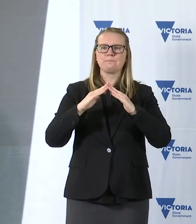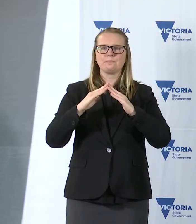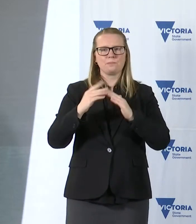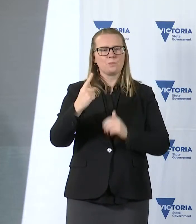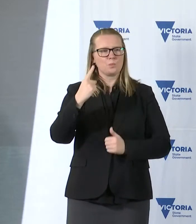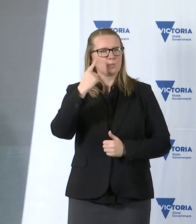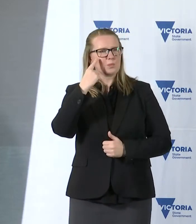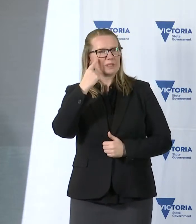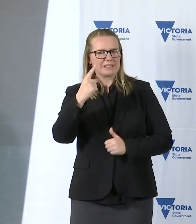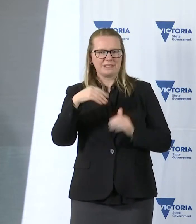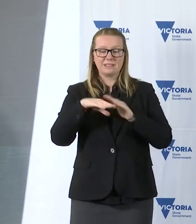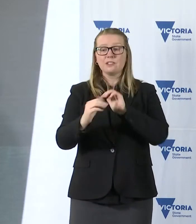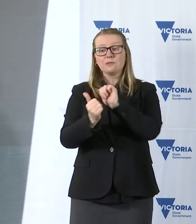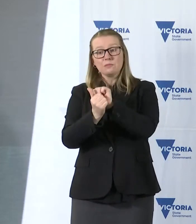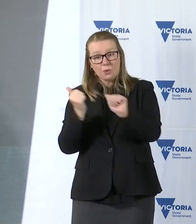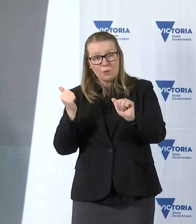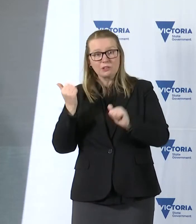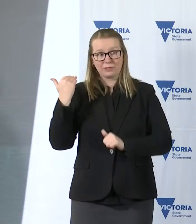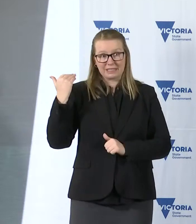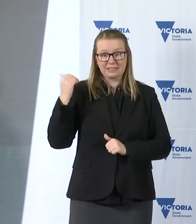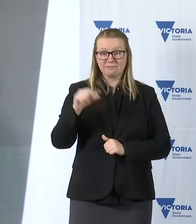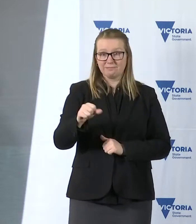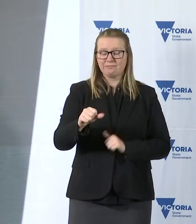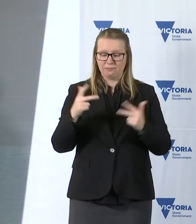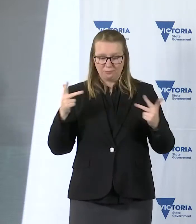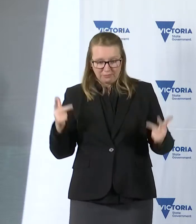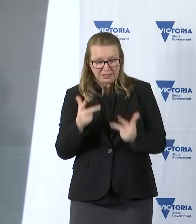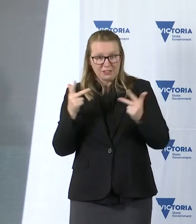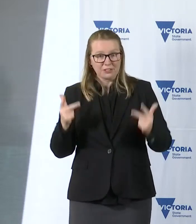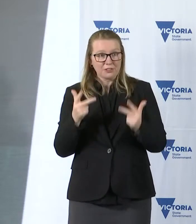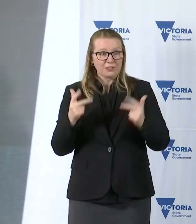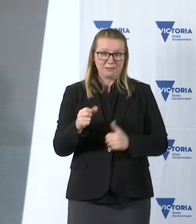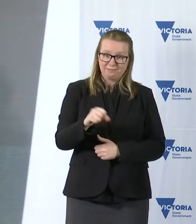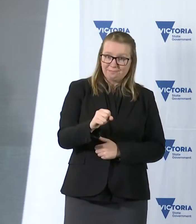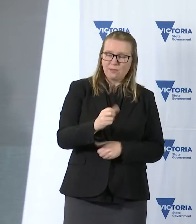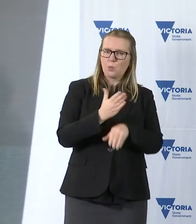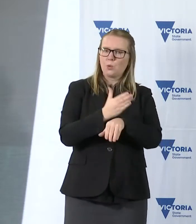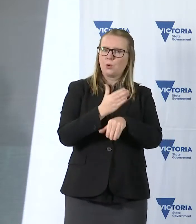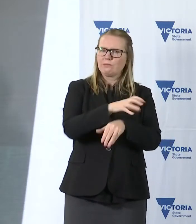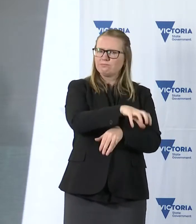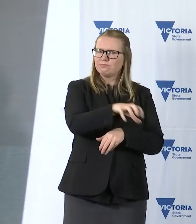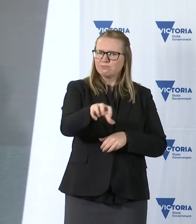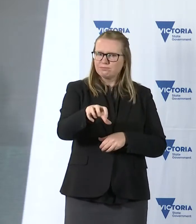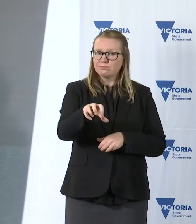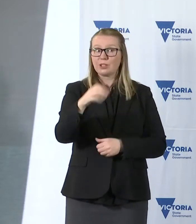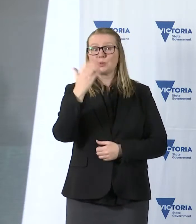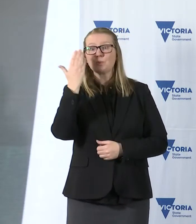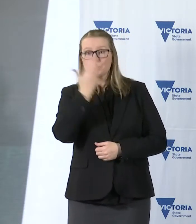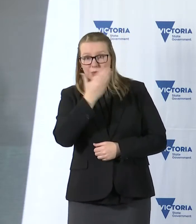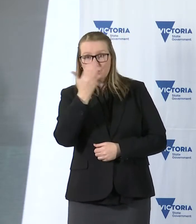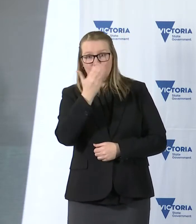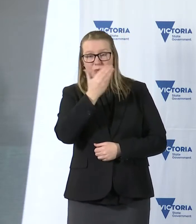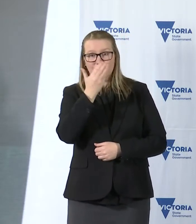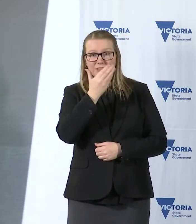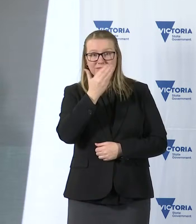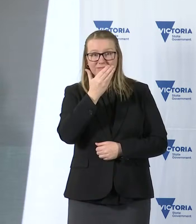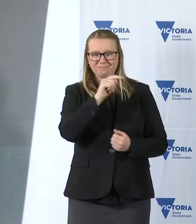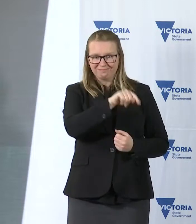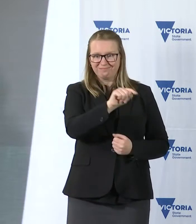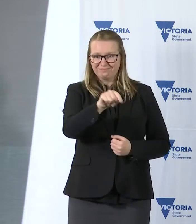in sporting arenas, restaurants and some workplaces and schools, but that